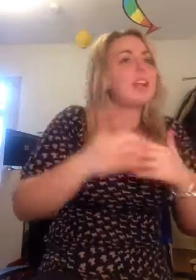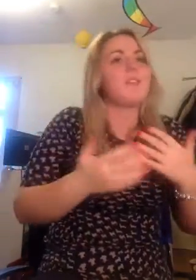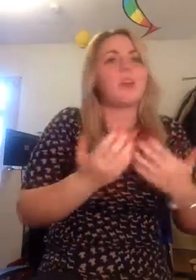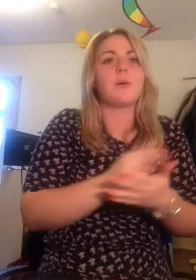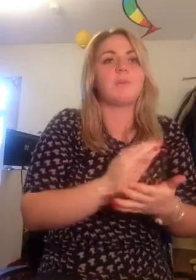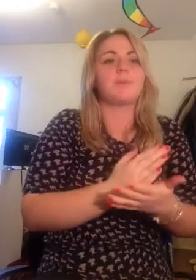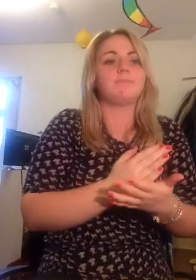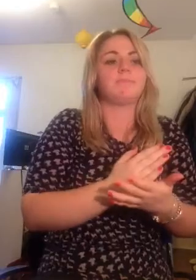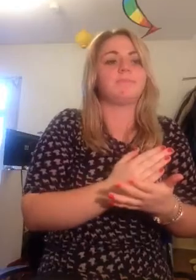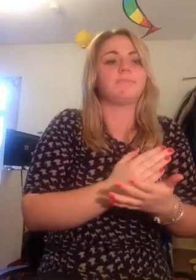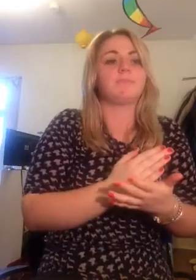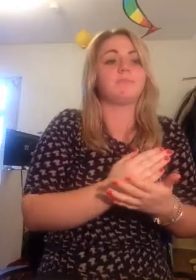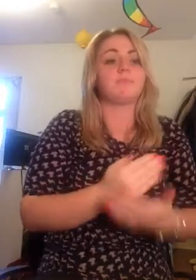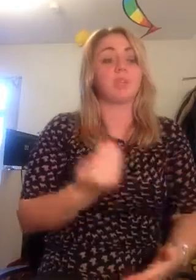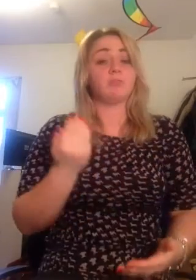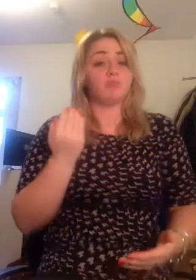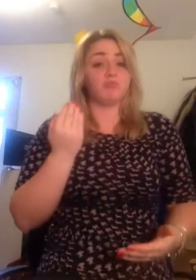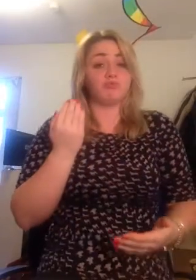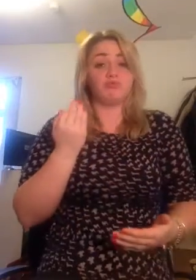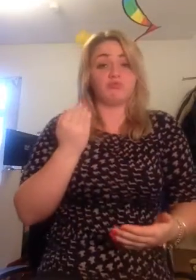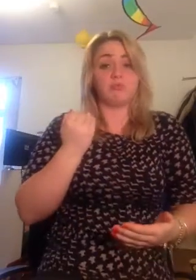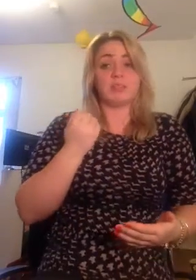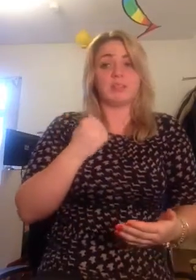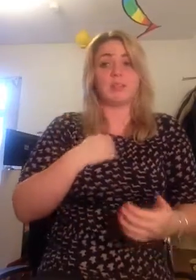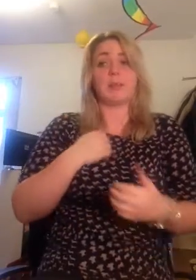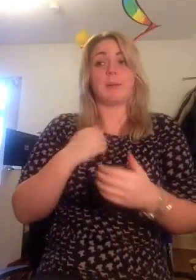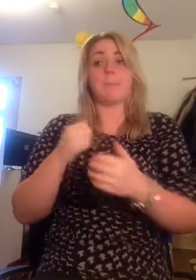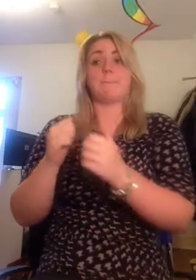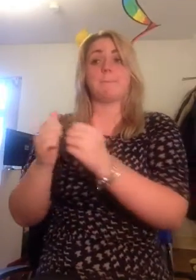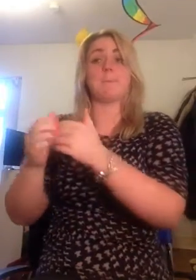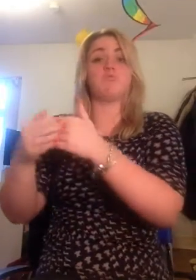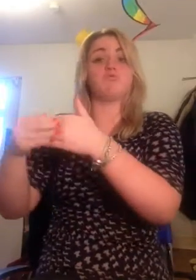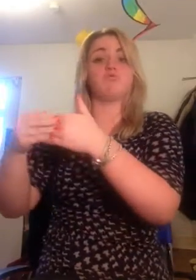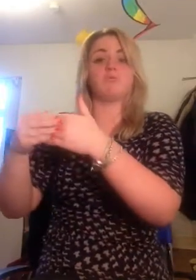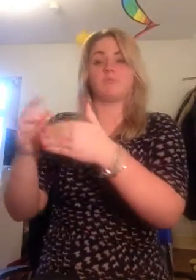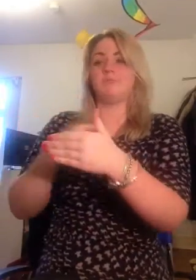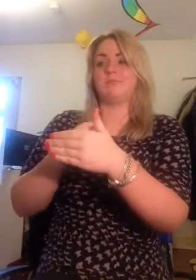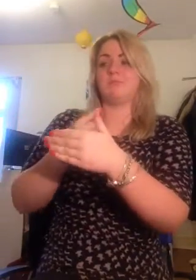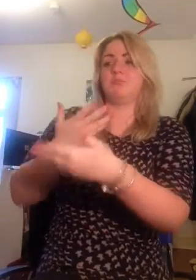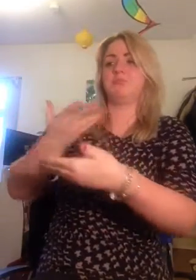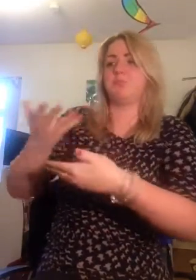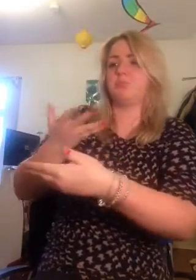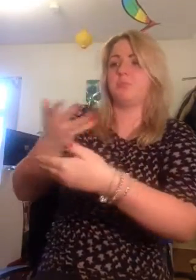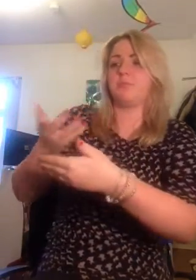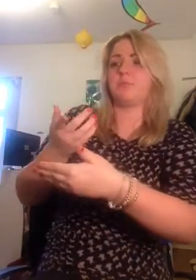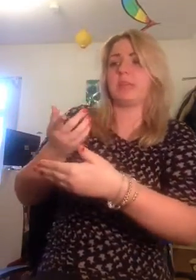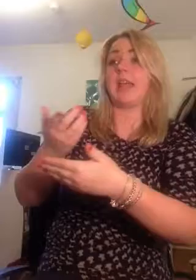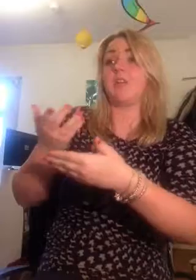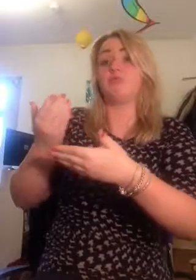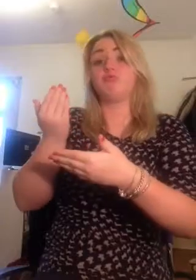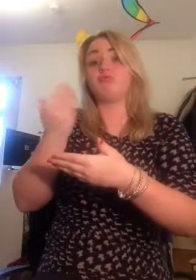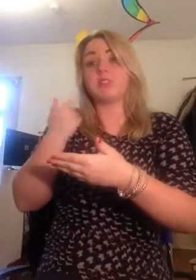over to Africa, right. Much sunnier climate. Just a little. And yes, much sunnier. I